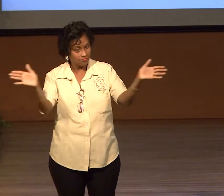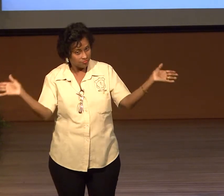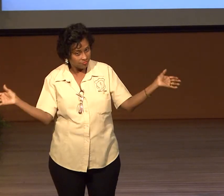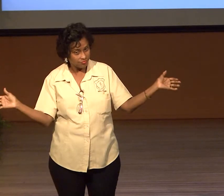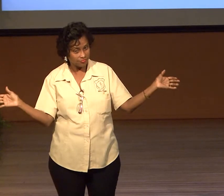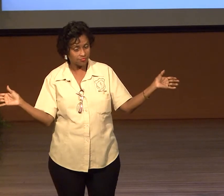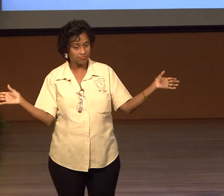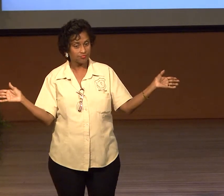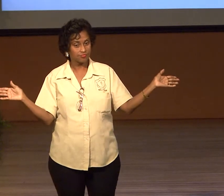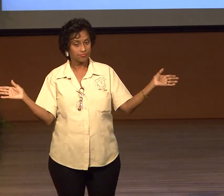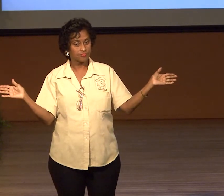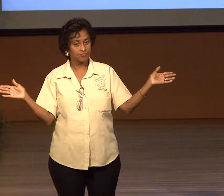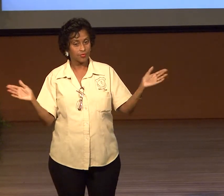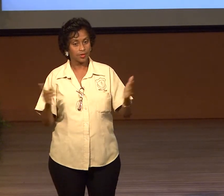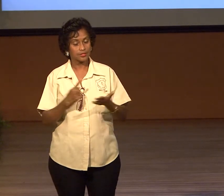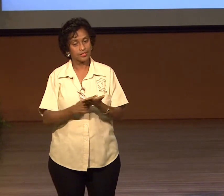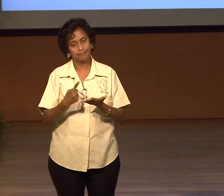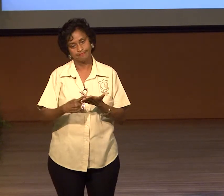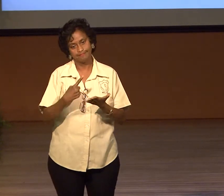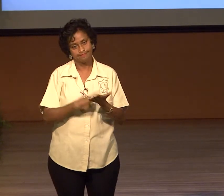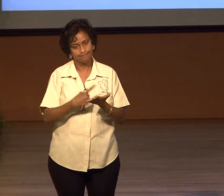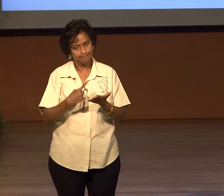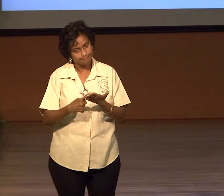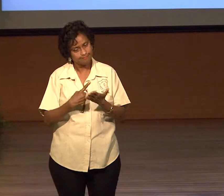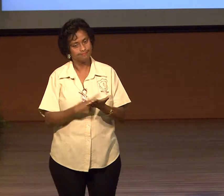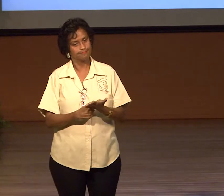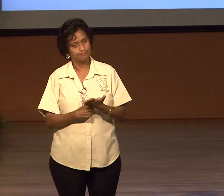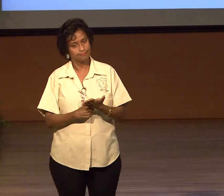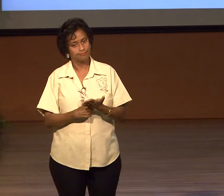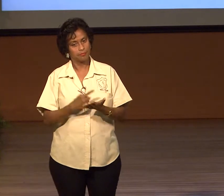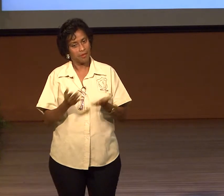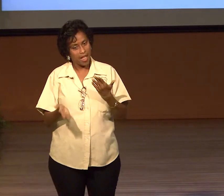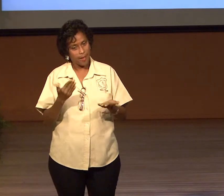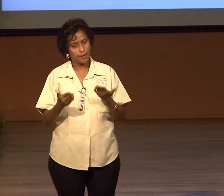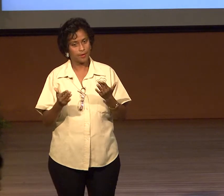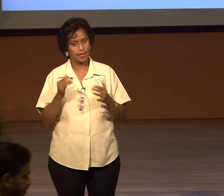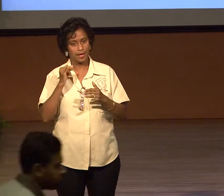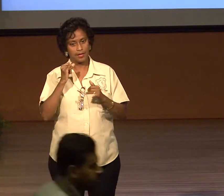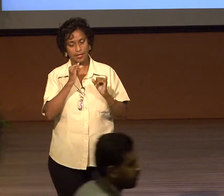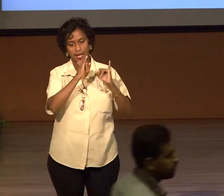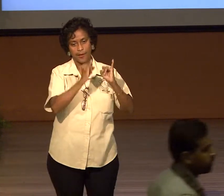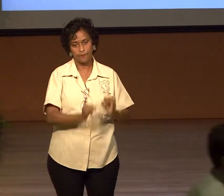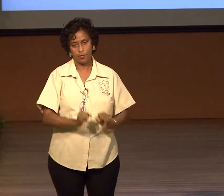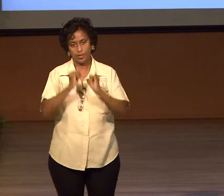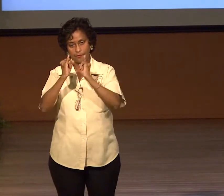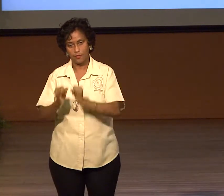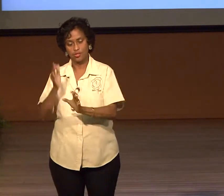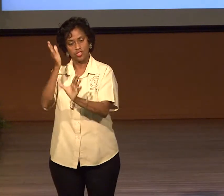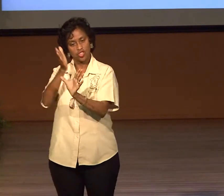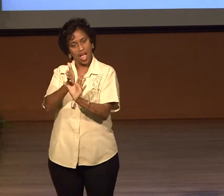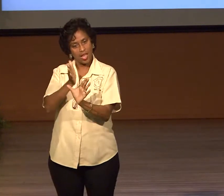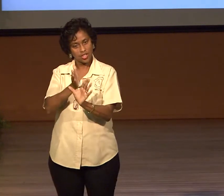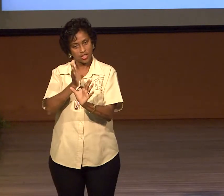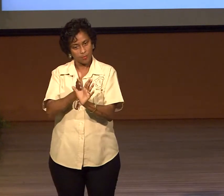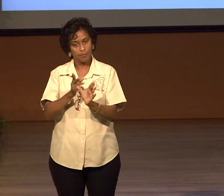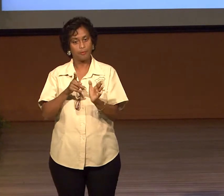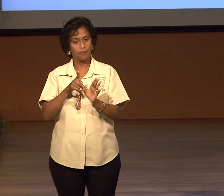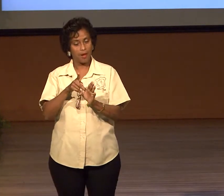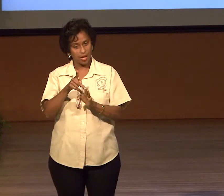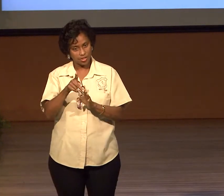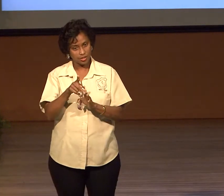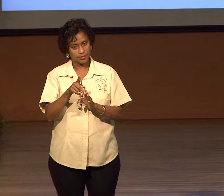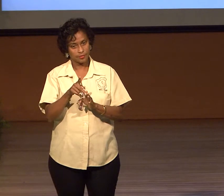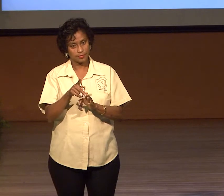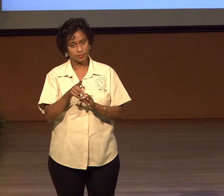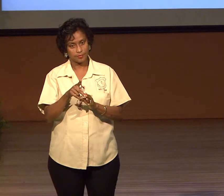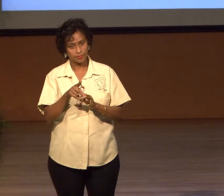law and perhaps the individual psychiatric practice, my experience has been living here